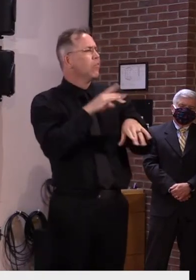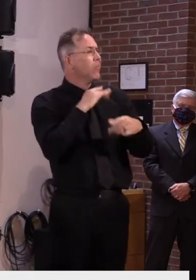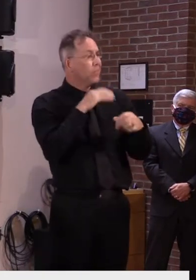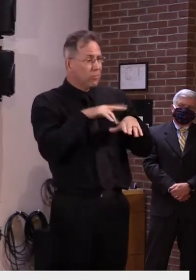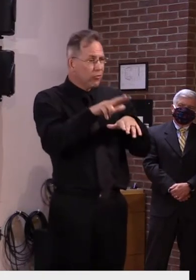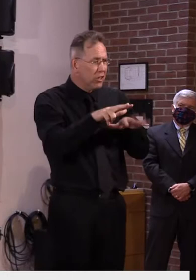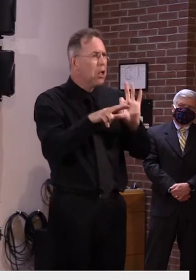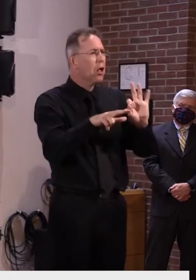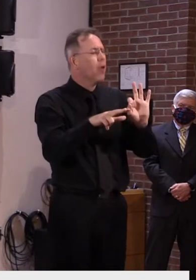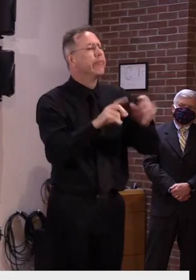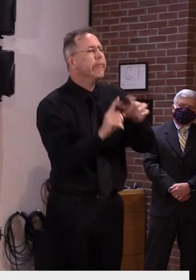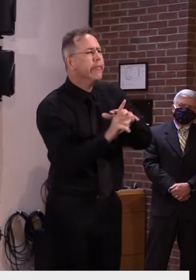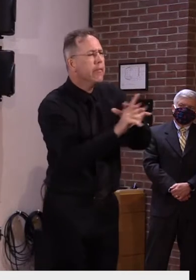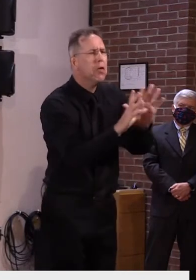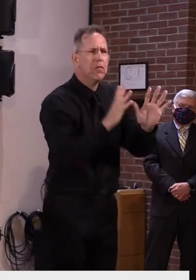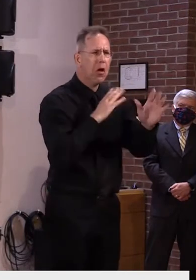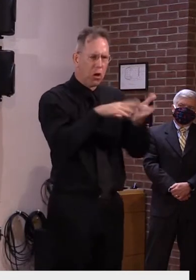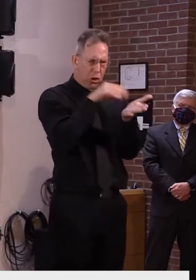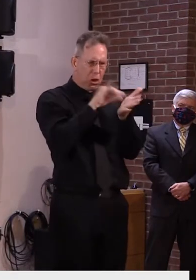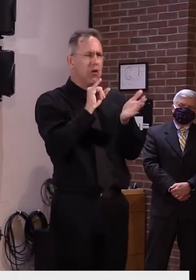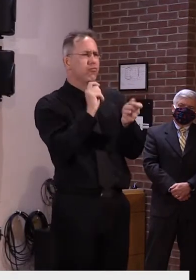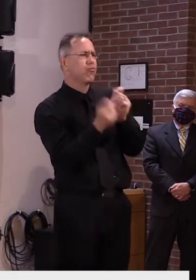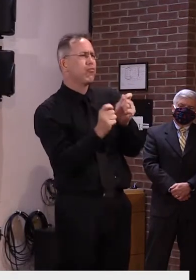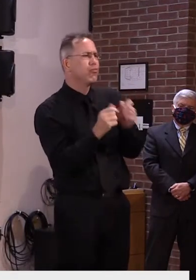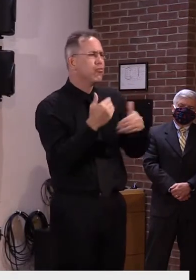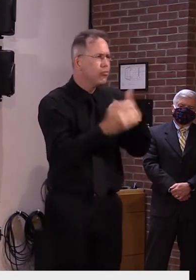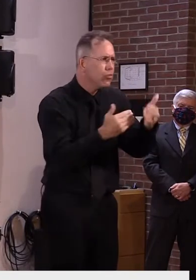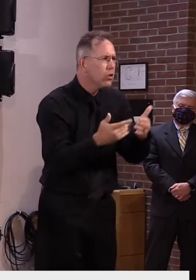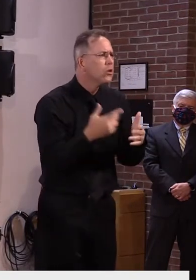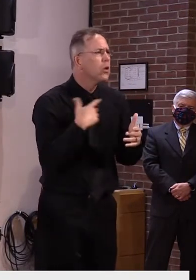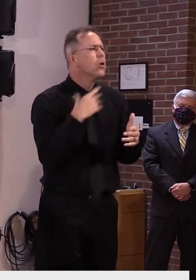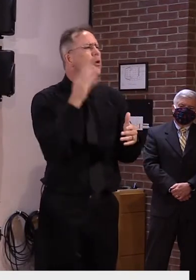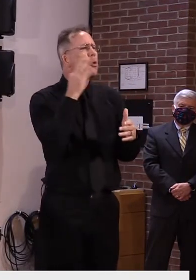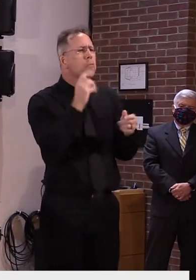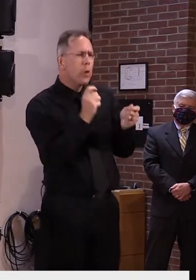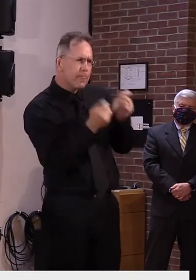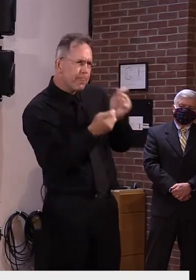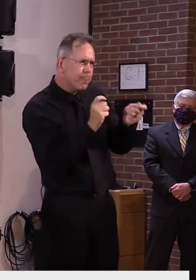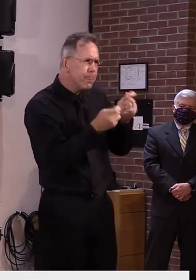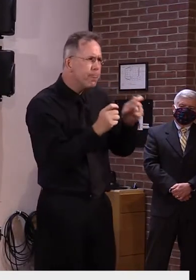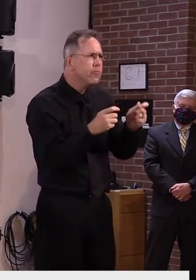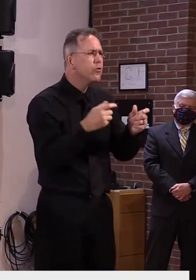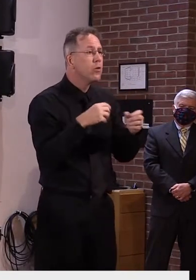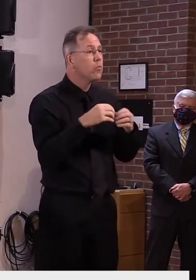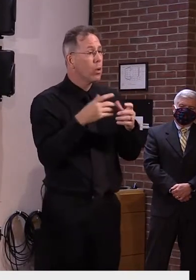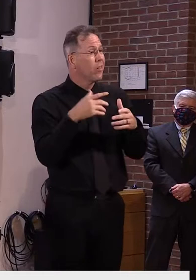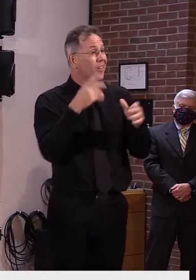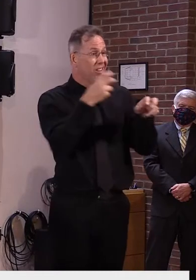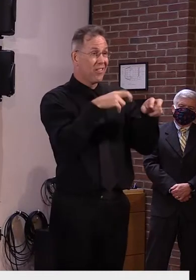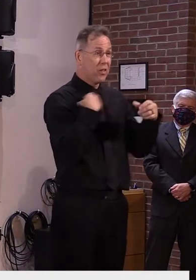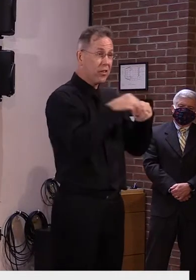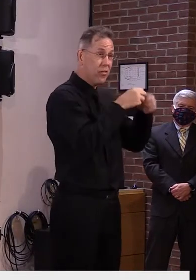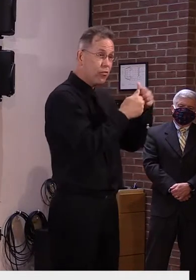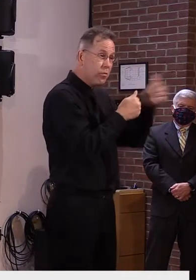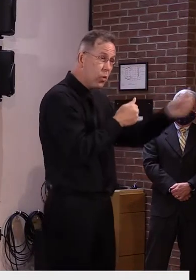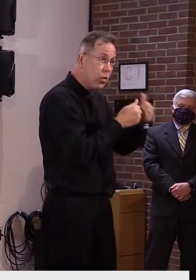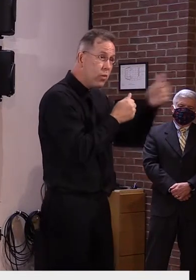anticipated, we're also seeing schools move to more in-person instruction as they become more confident in implementing our health